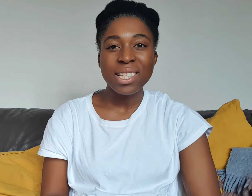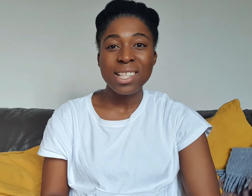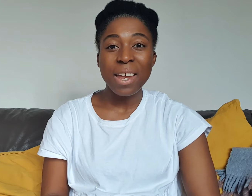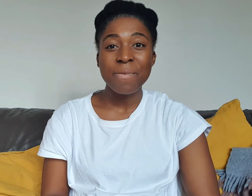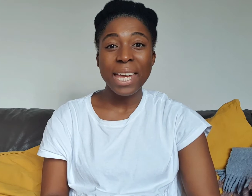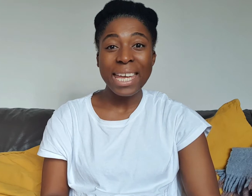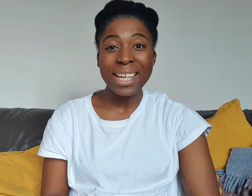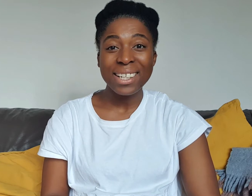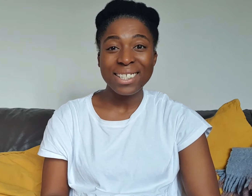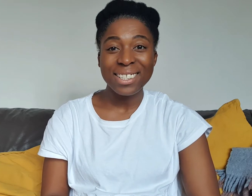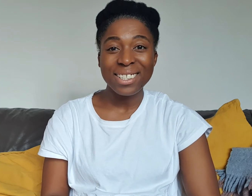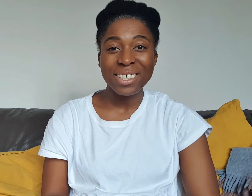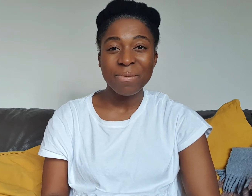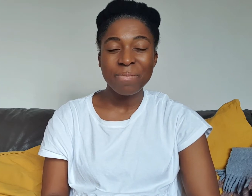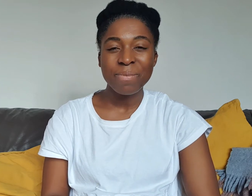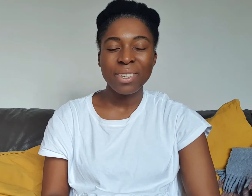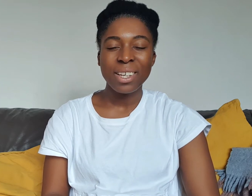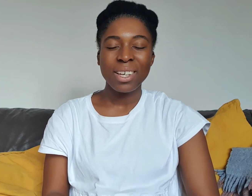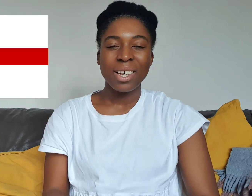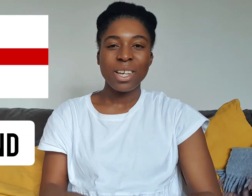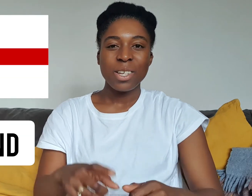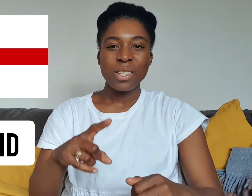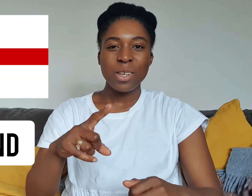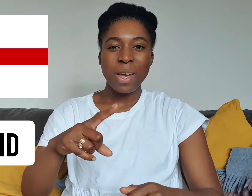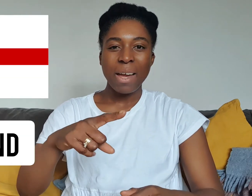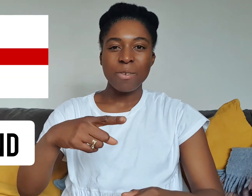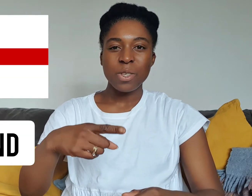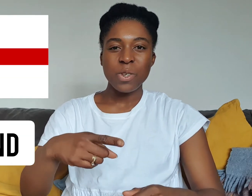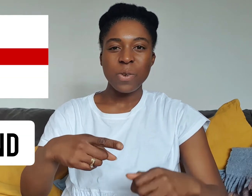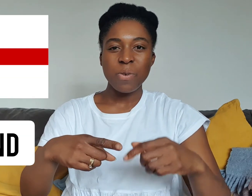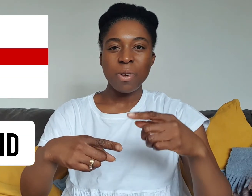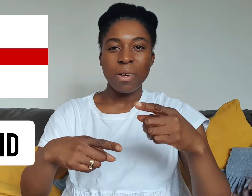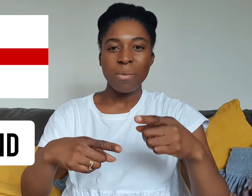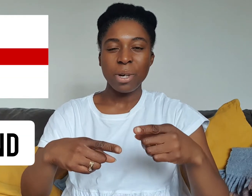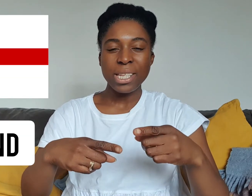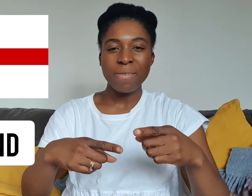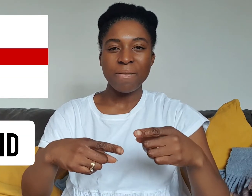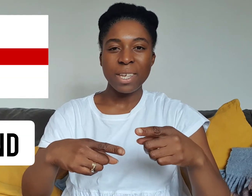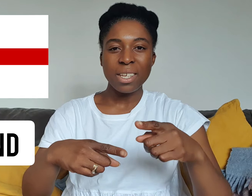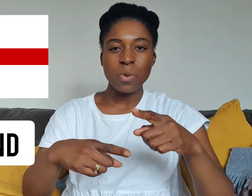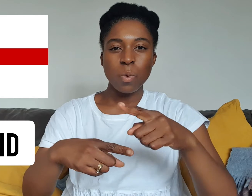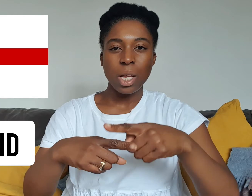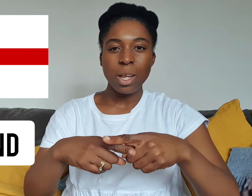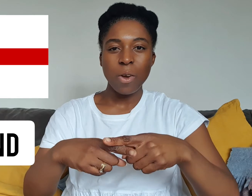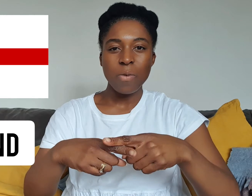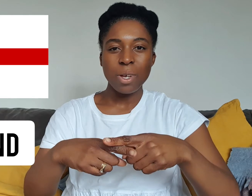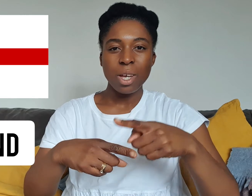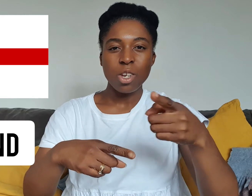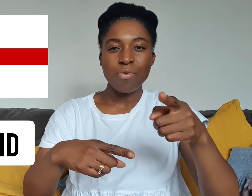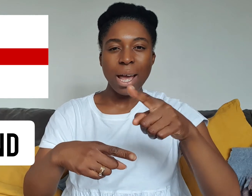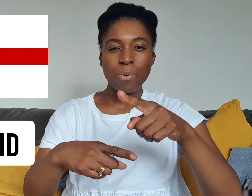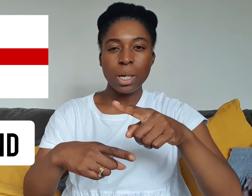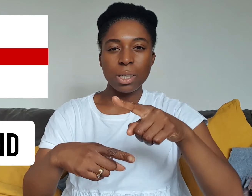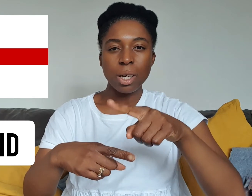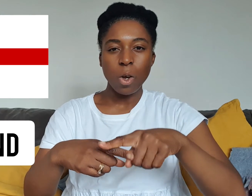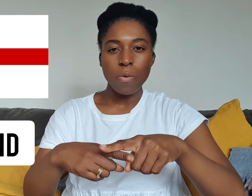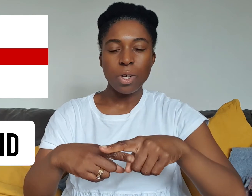sign for England. So you have your 2 pointing fingers, one over your right one over your